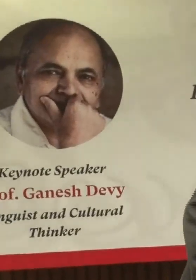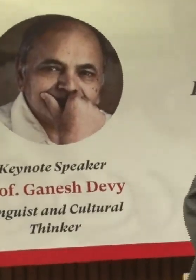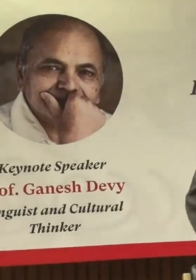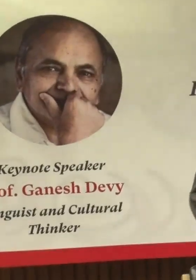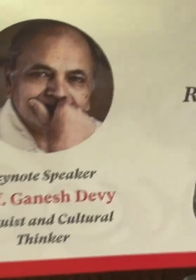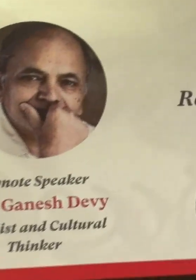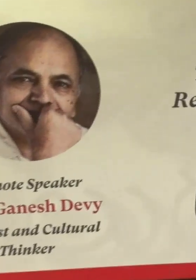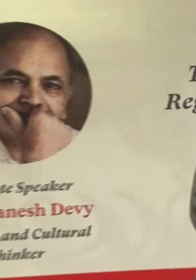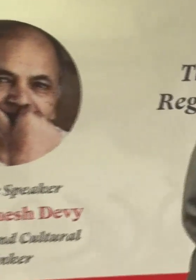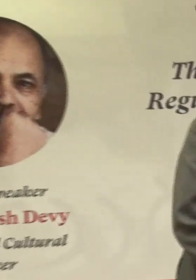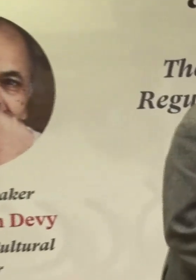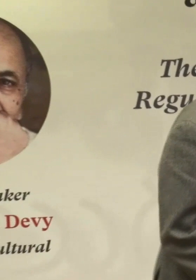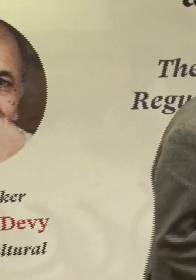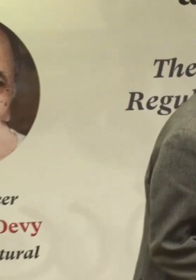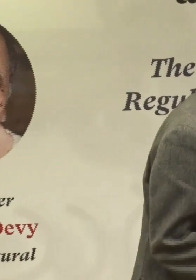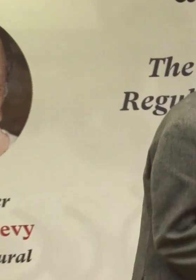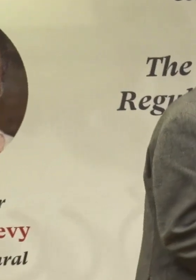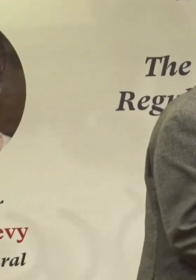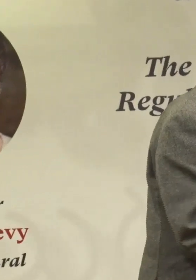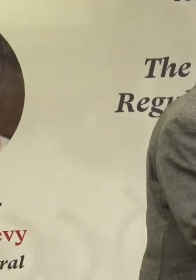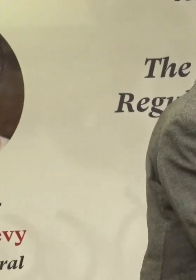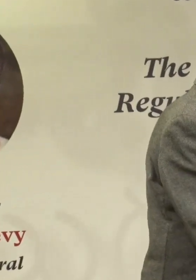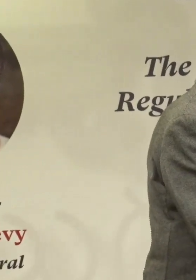but thank you very much.